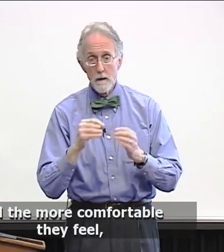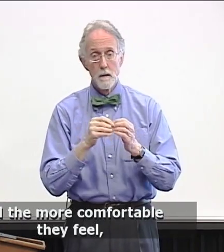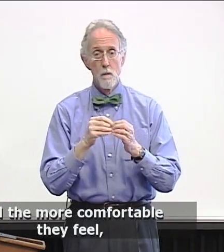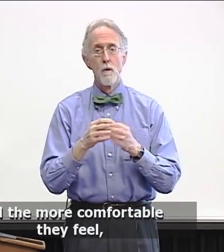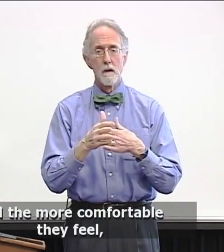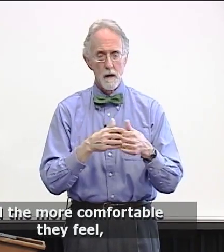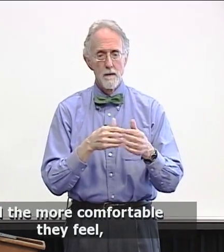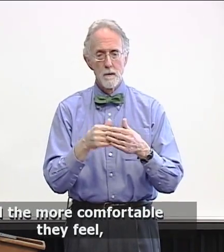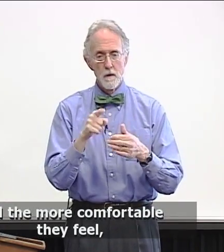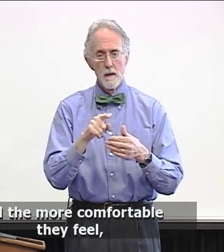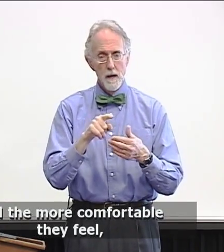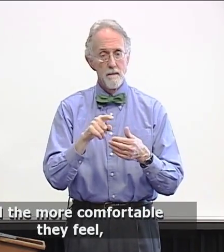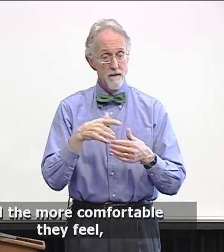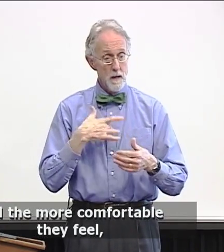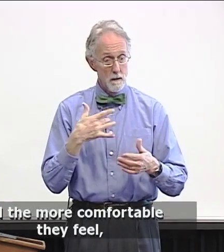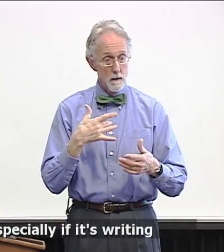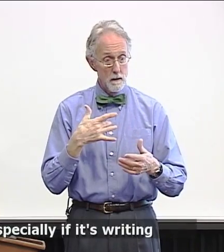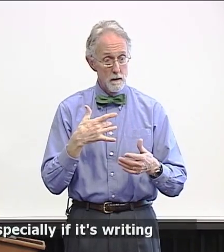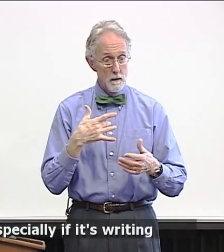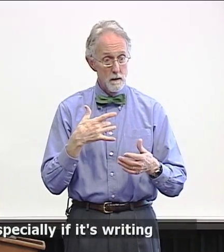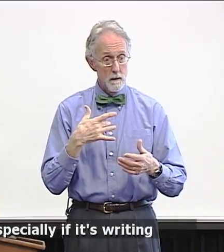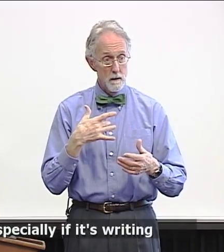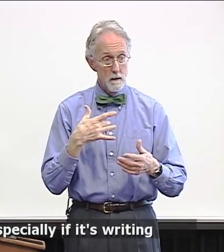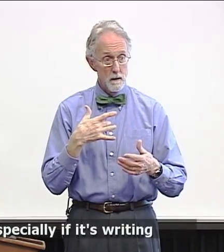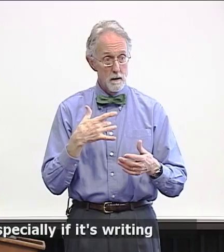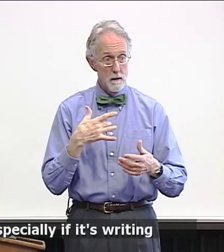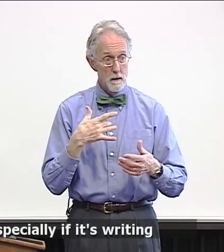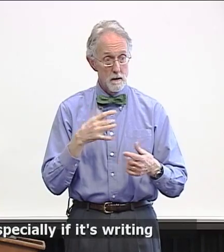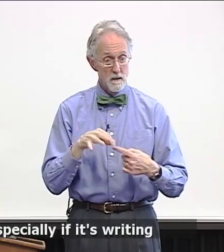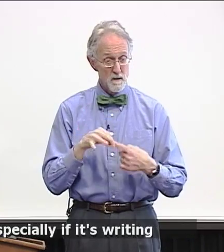they feel, especially if it's writing